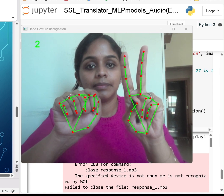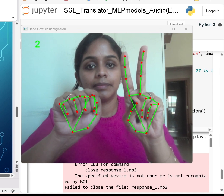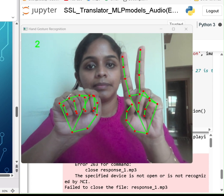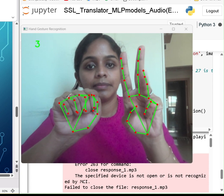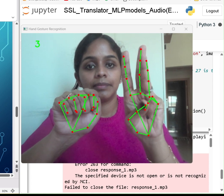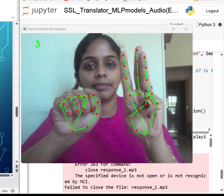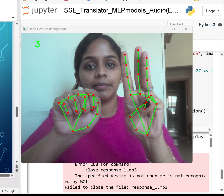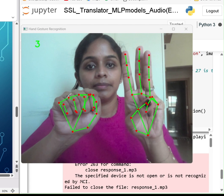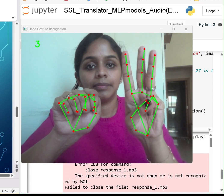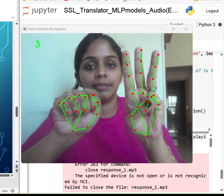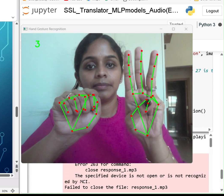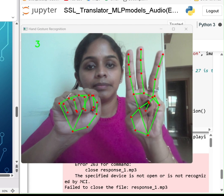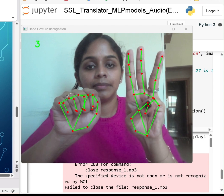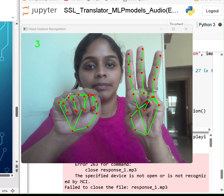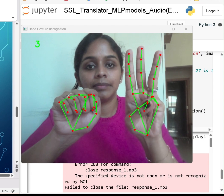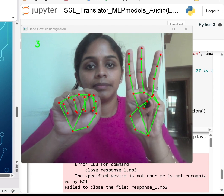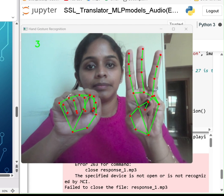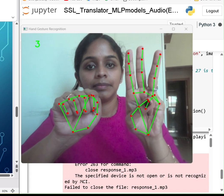2